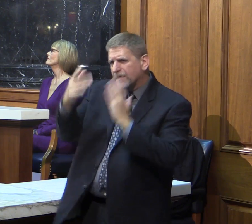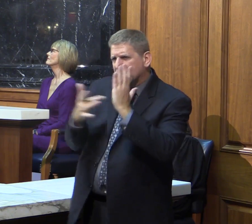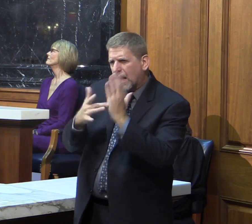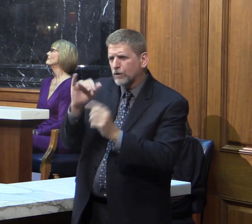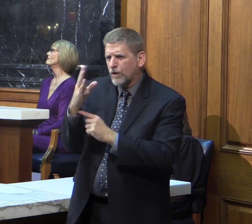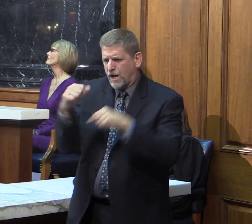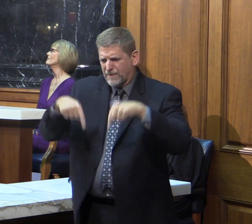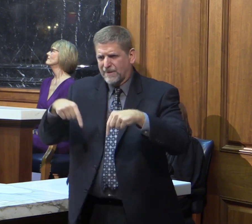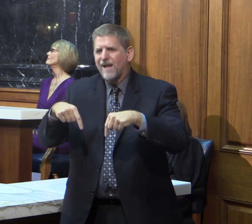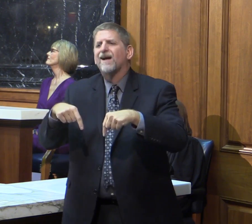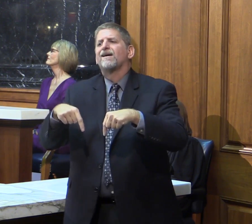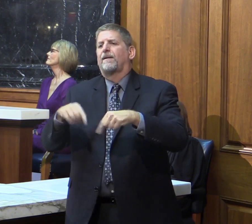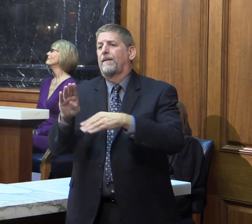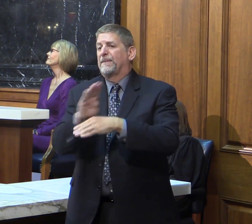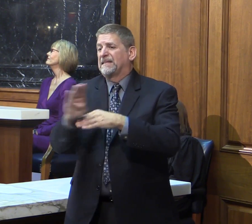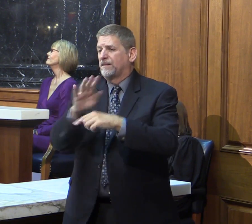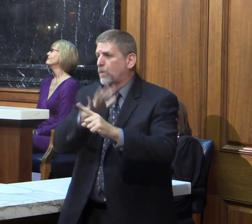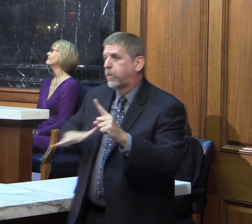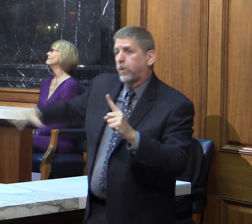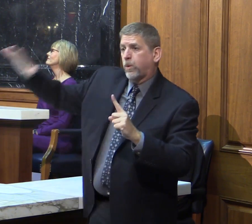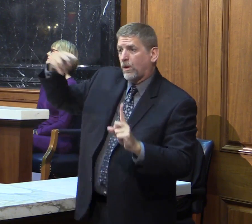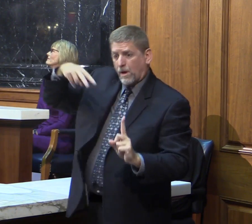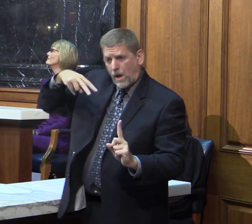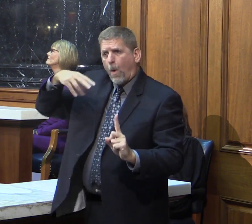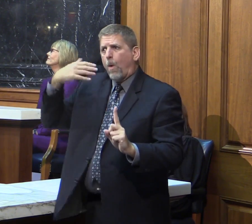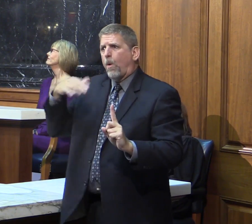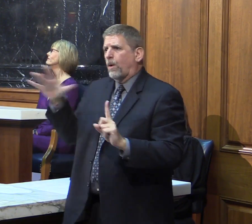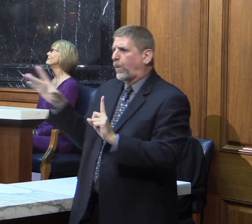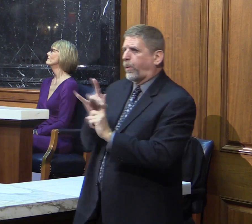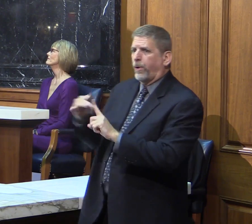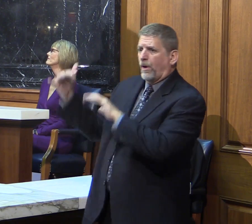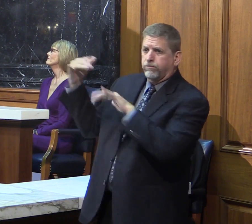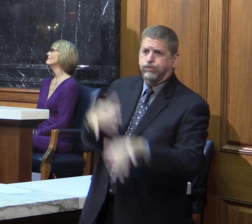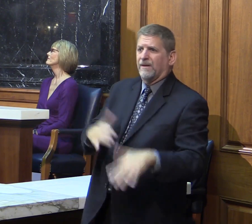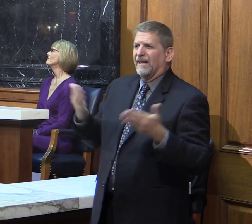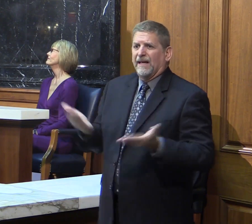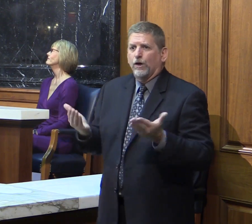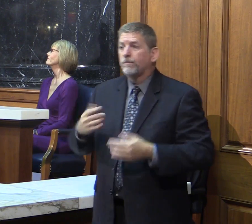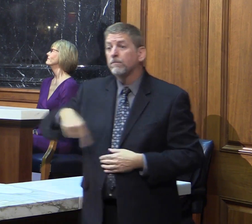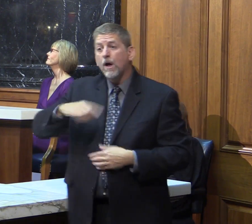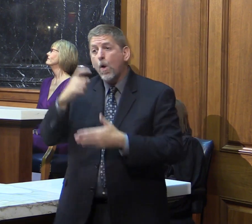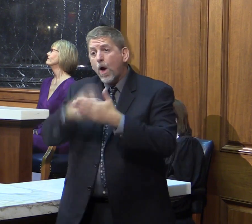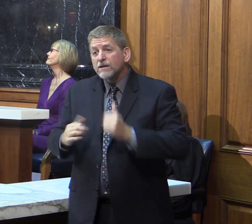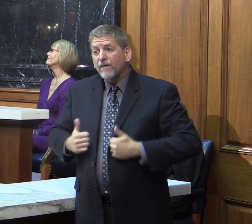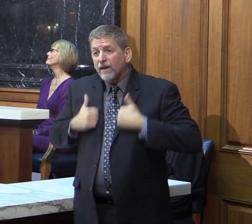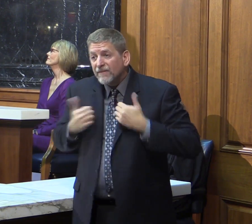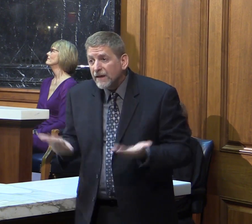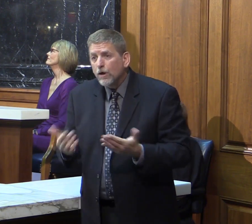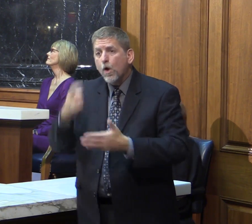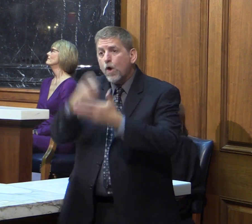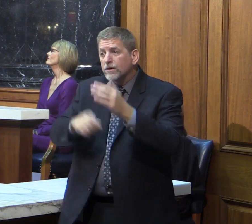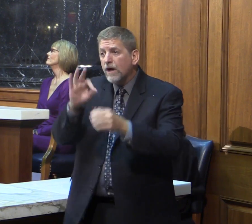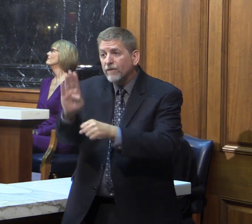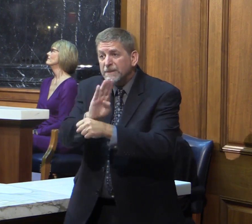from all around the world are coming to Indiana now because our cost of living and doing business are low and the quality